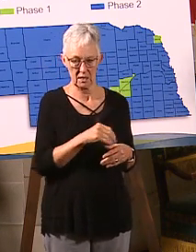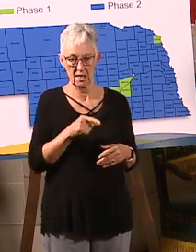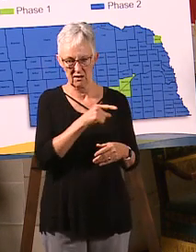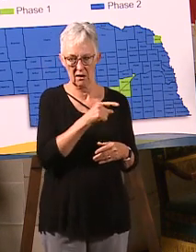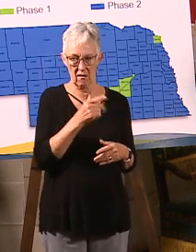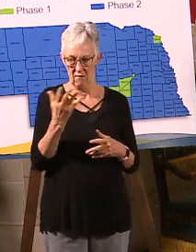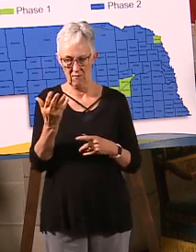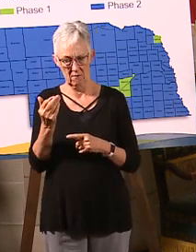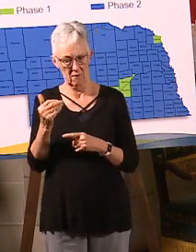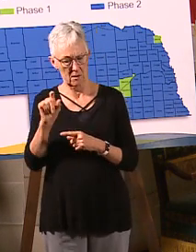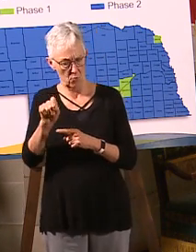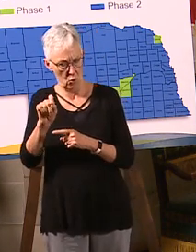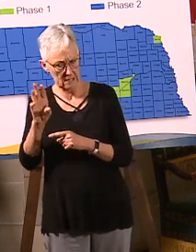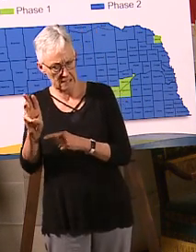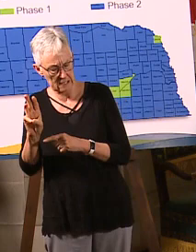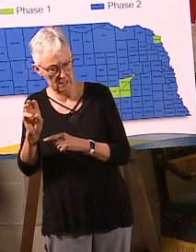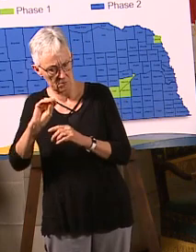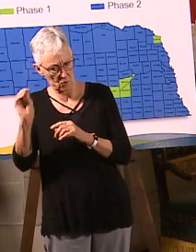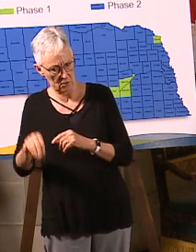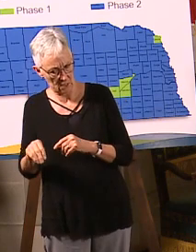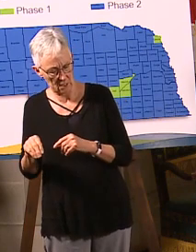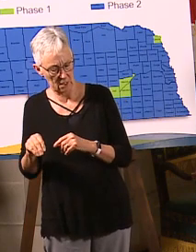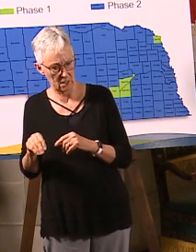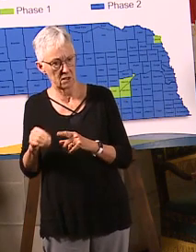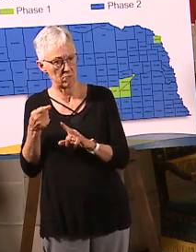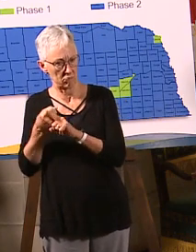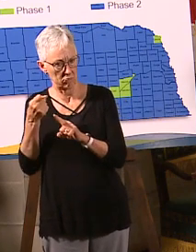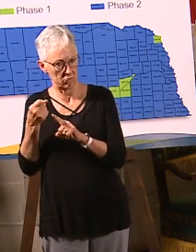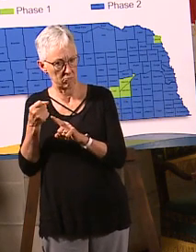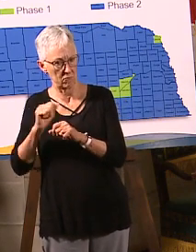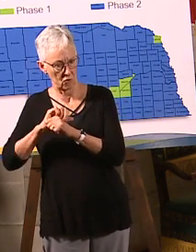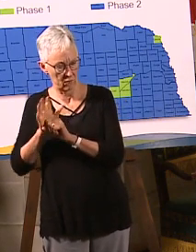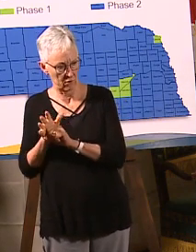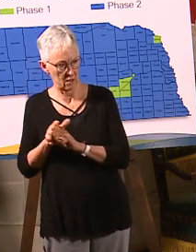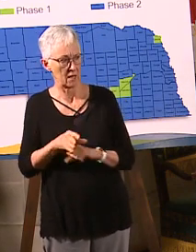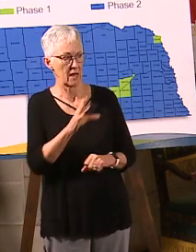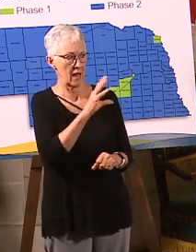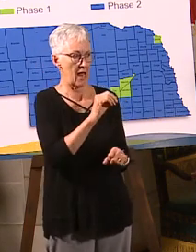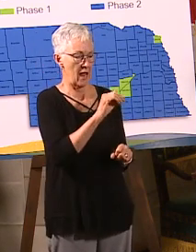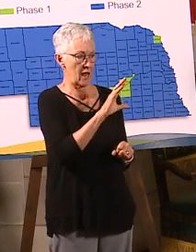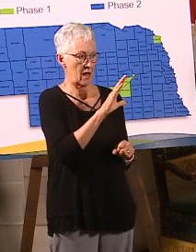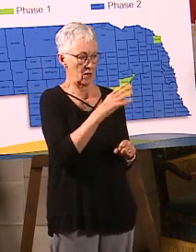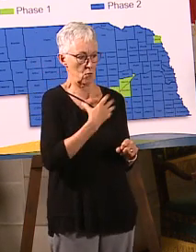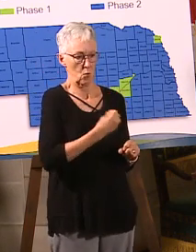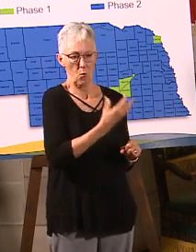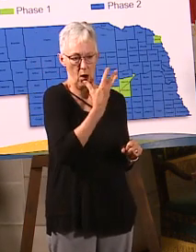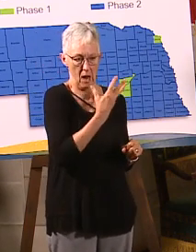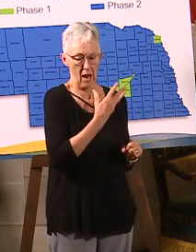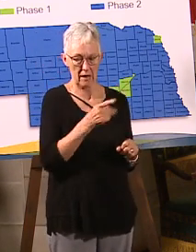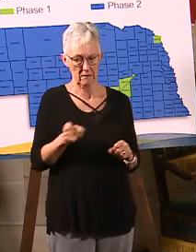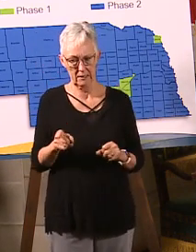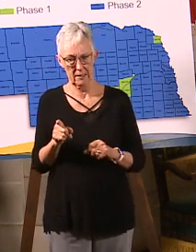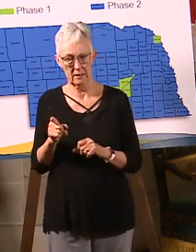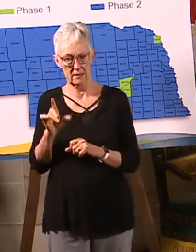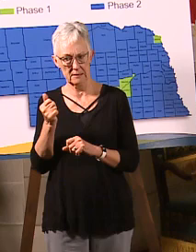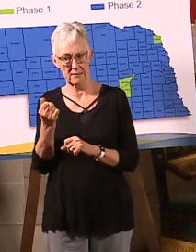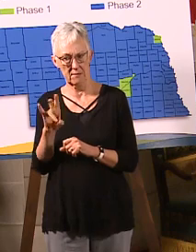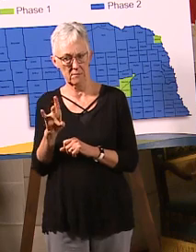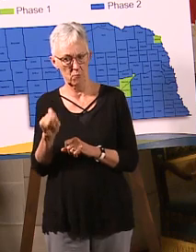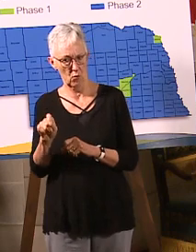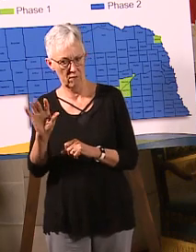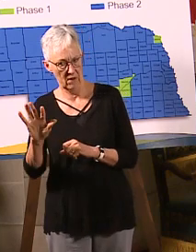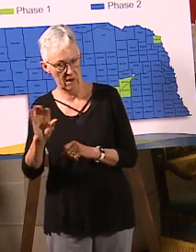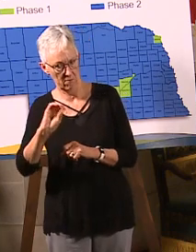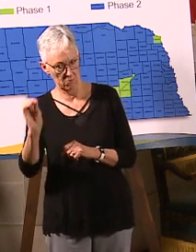people who are testing positive, and Caucasians, who are about 80%, are 17.5%. When you look at the death data,